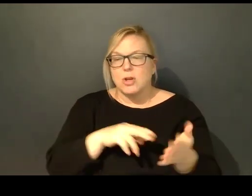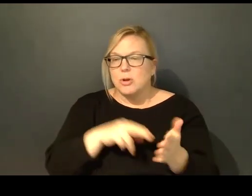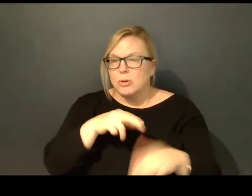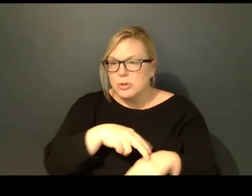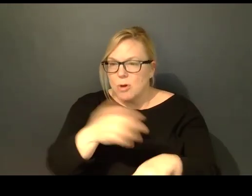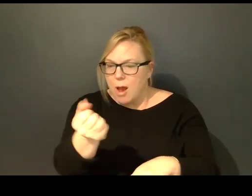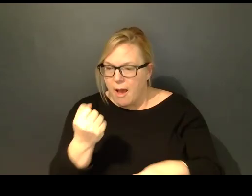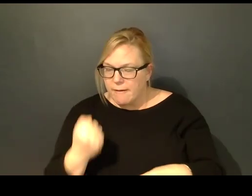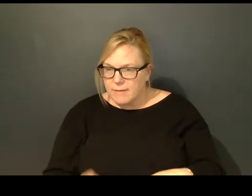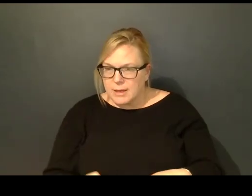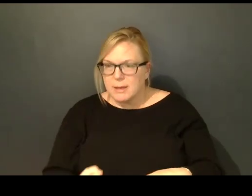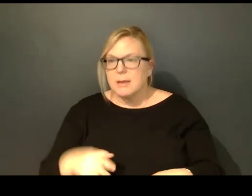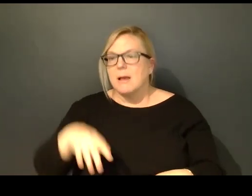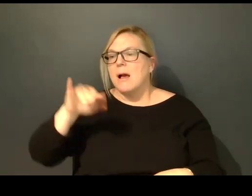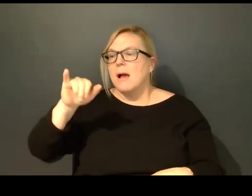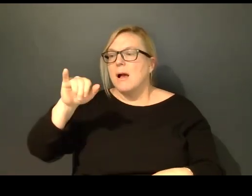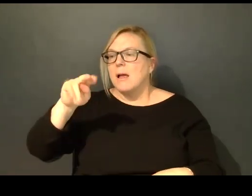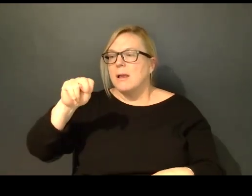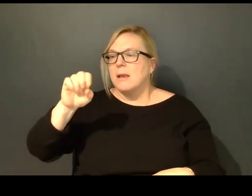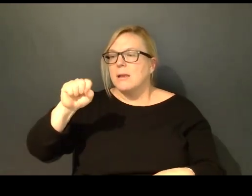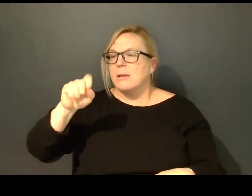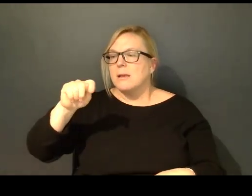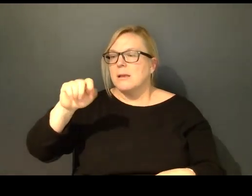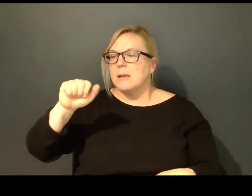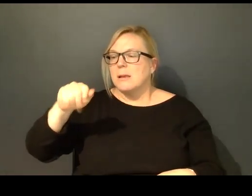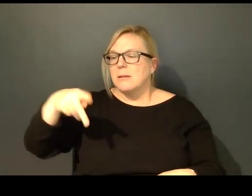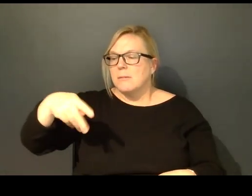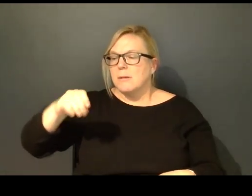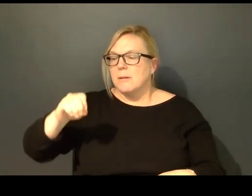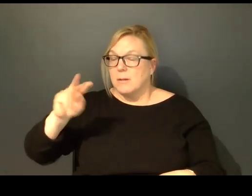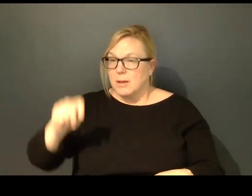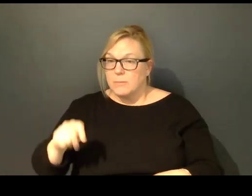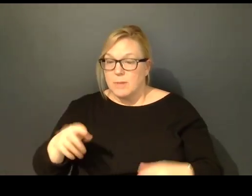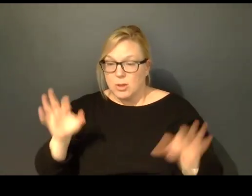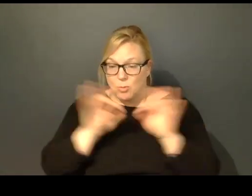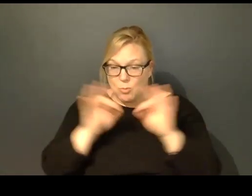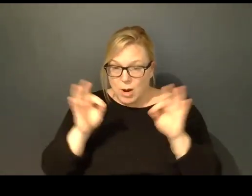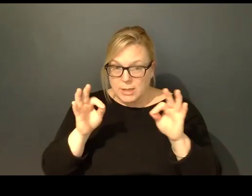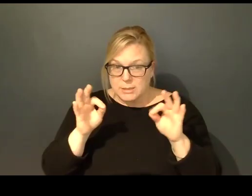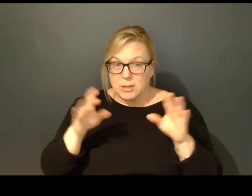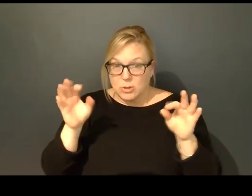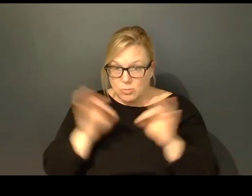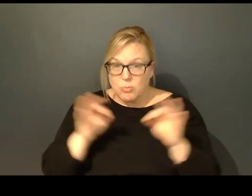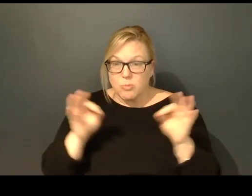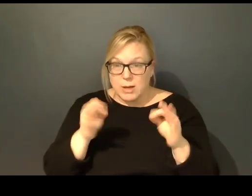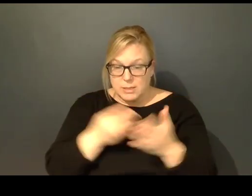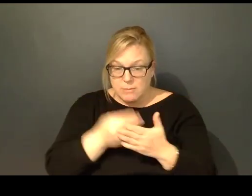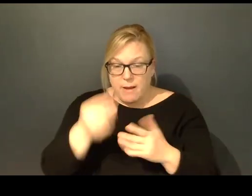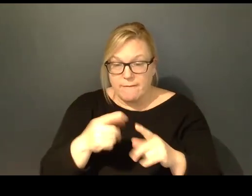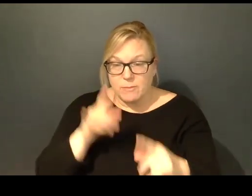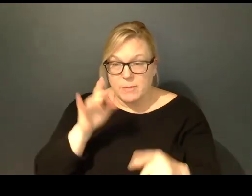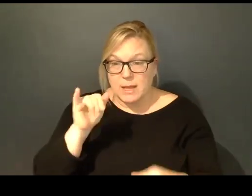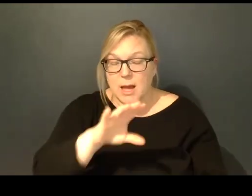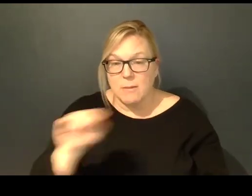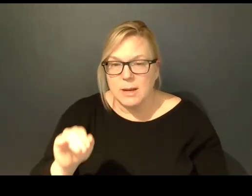Instapot, but the price to have something from those specialized companies who are working for the blind and partially sighted is 3 to